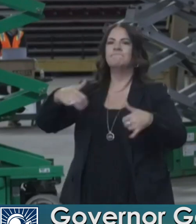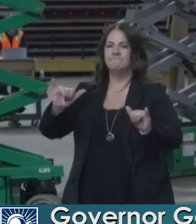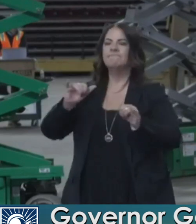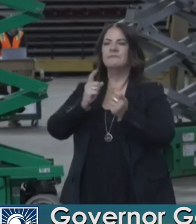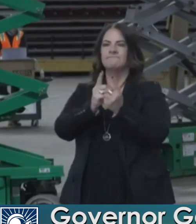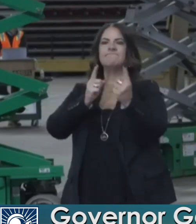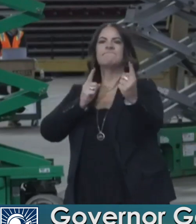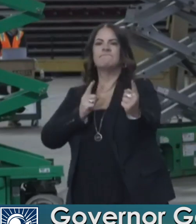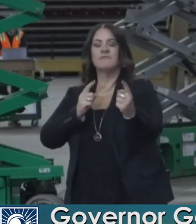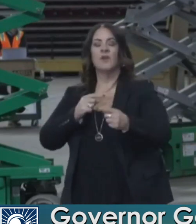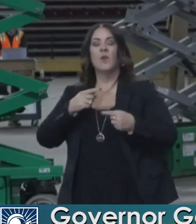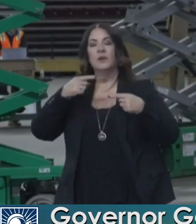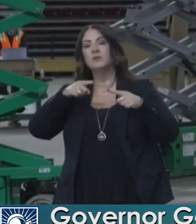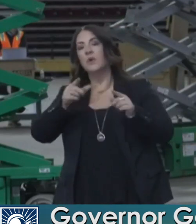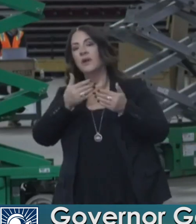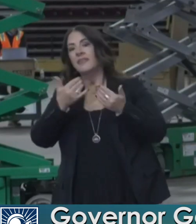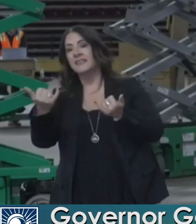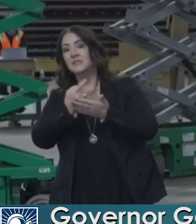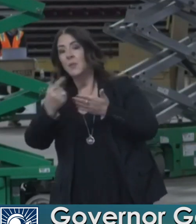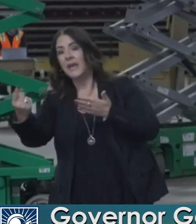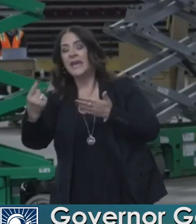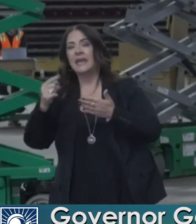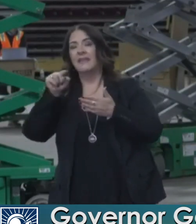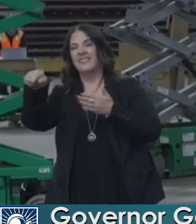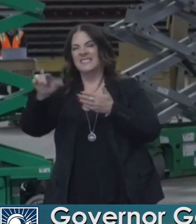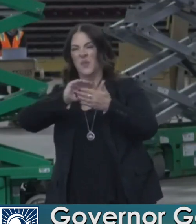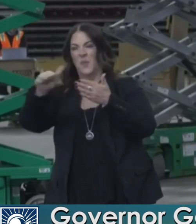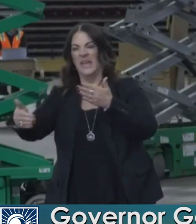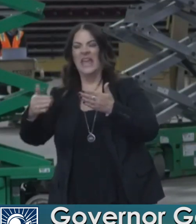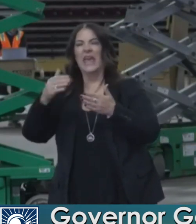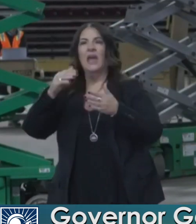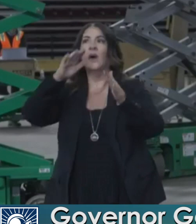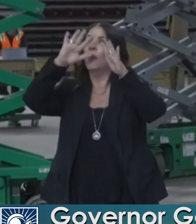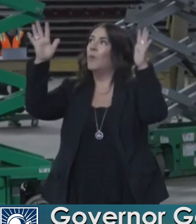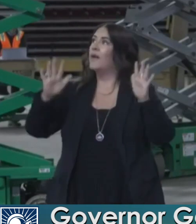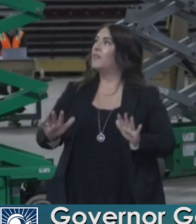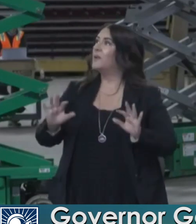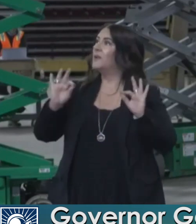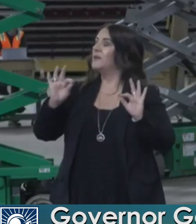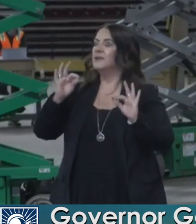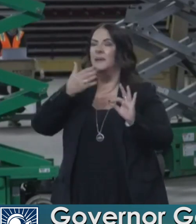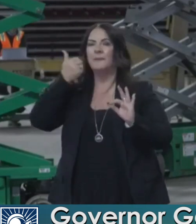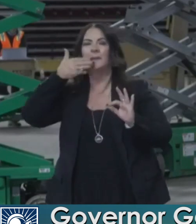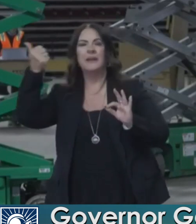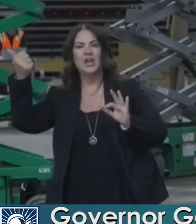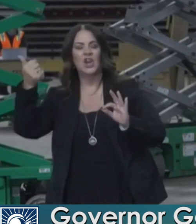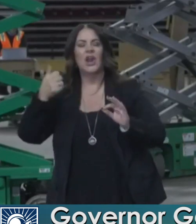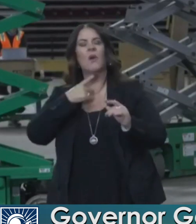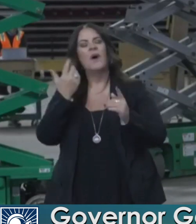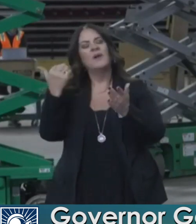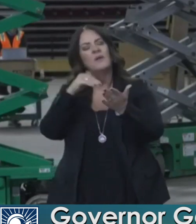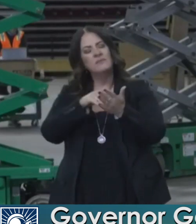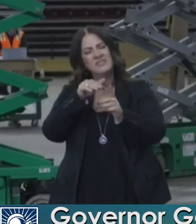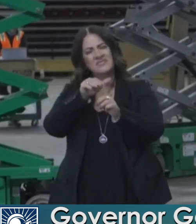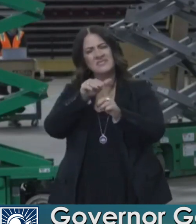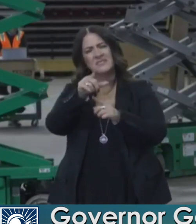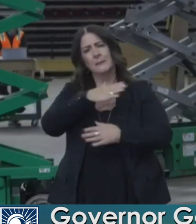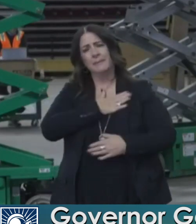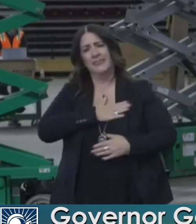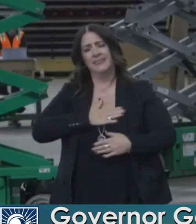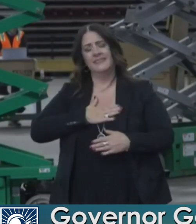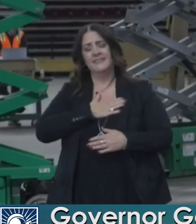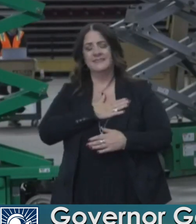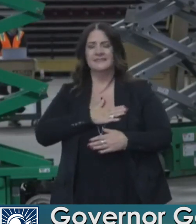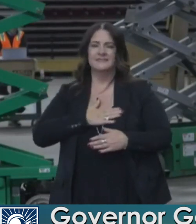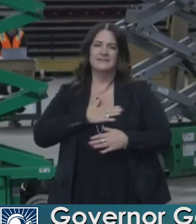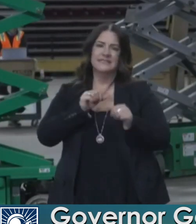next week and into the weekend, I will remind everybody on a daily basis, to the extent even more on an hourly